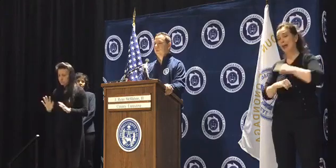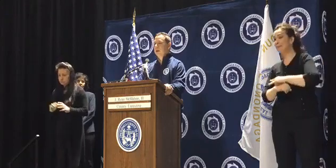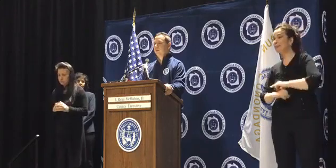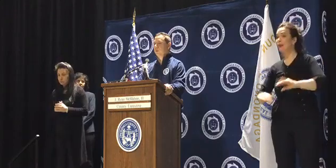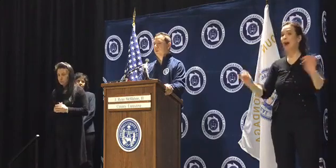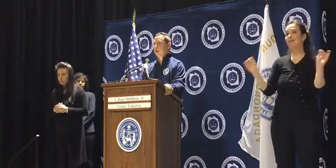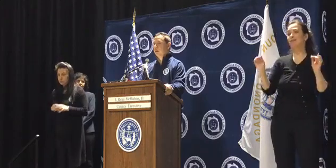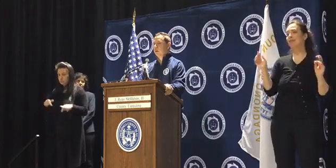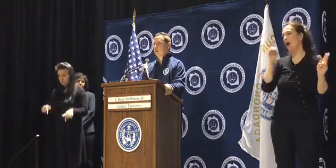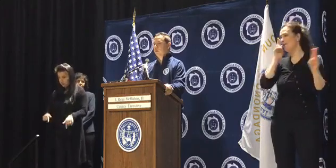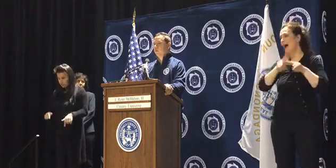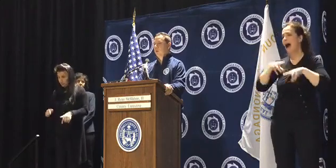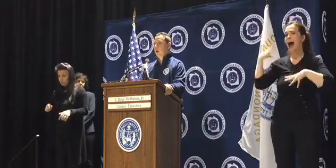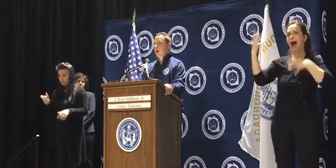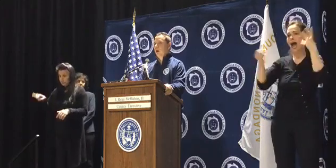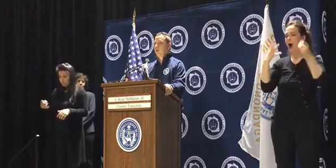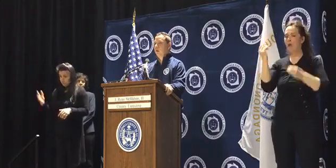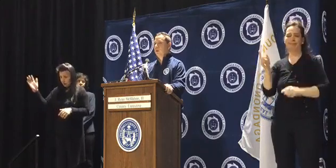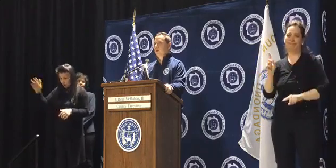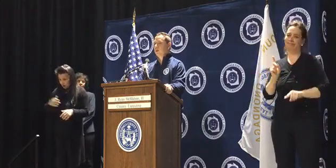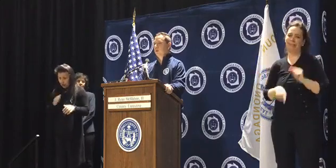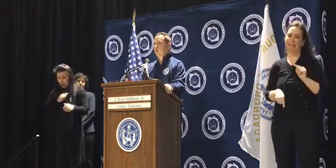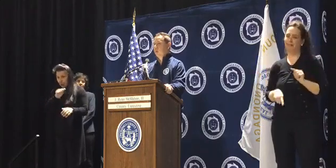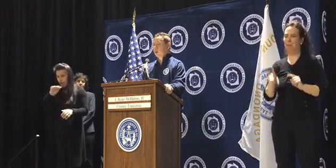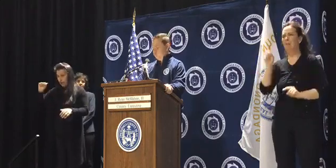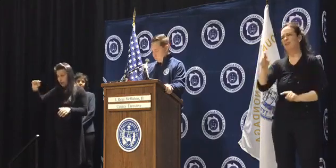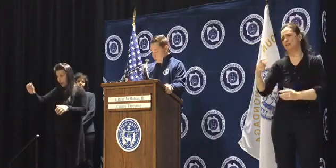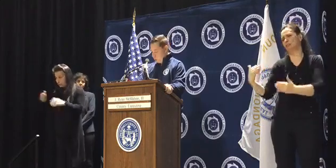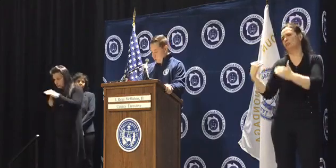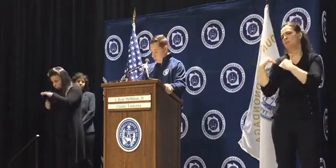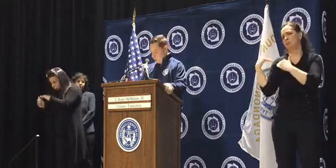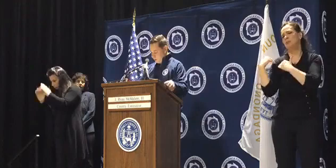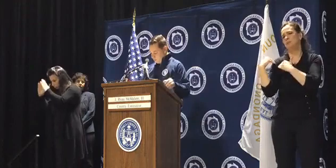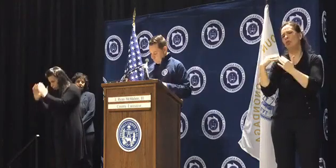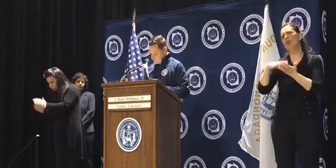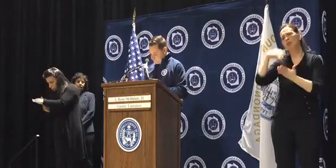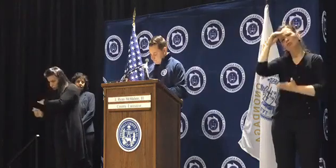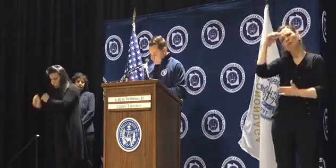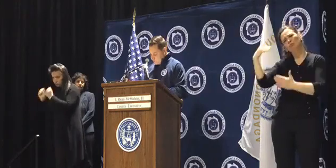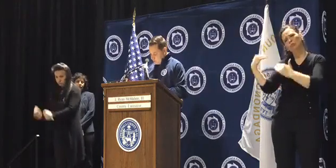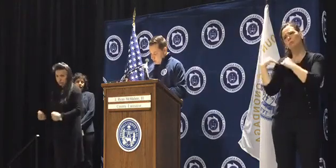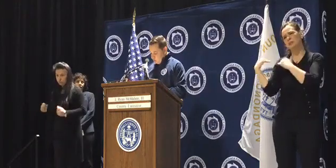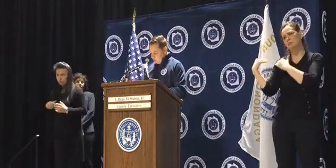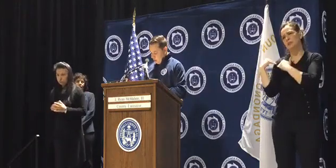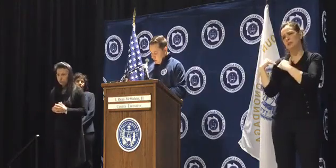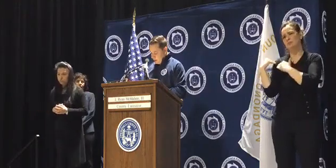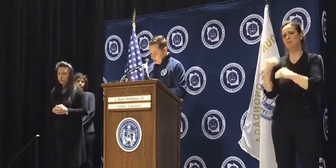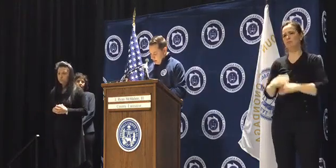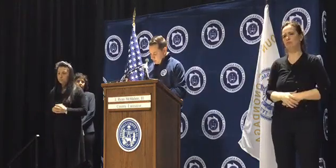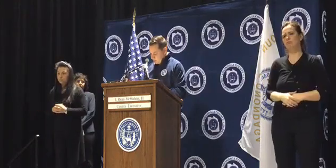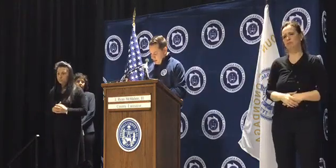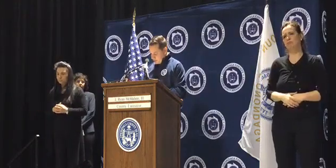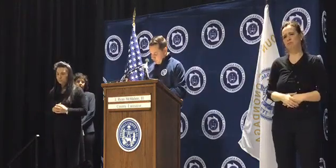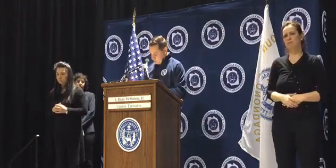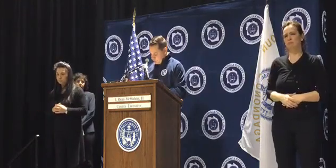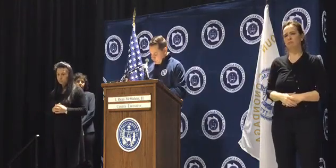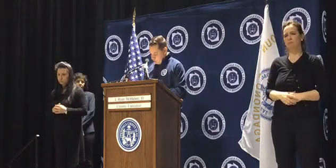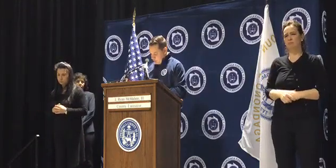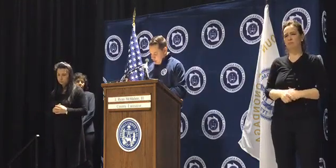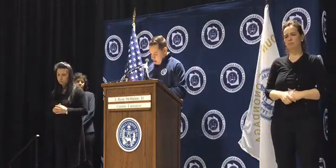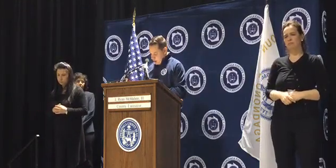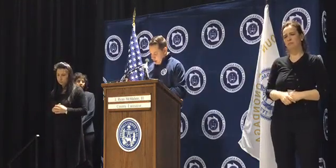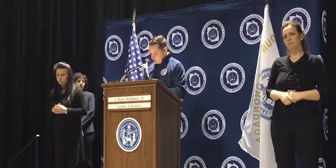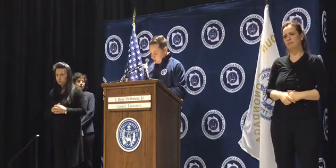is the responsible thing for our young spring breakers who are coming home now. Report on the non-medical task